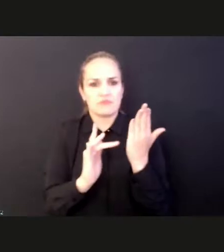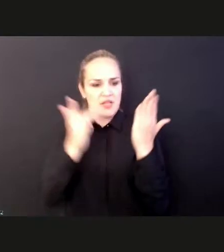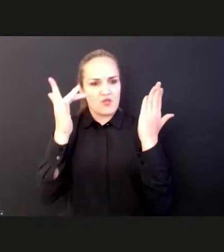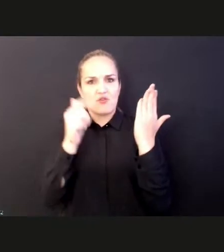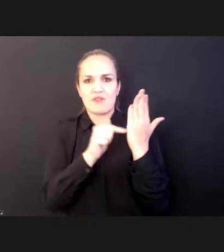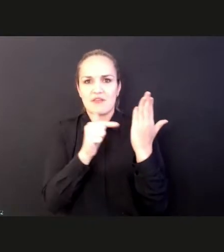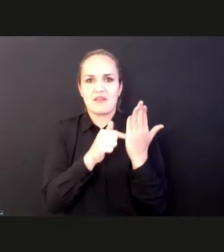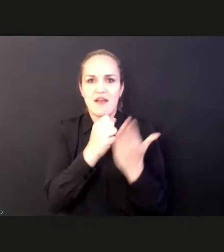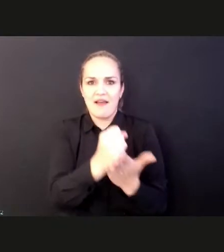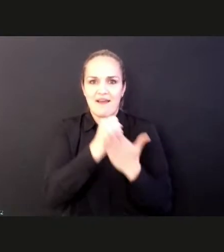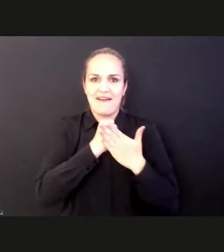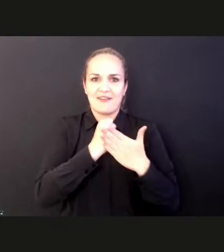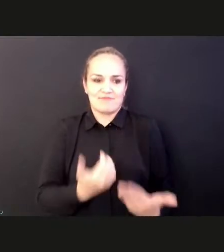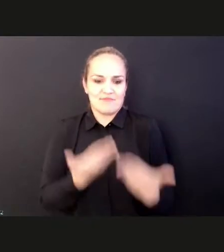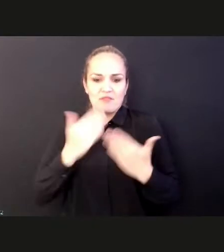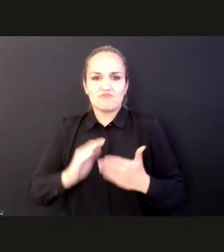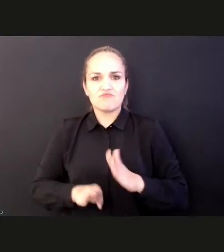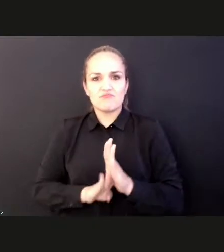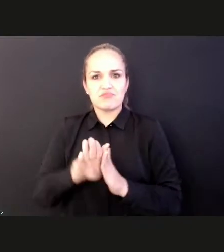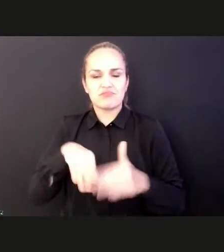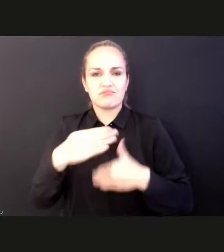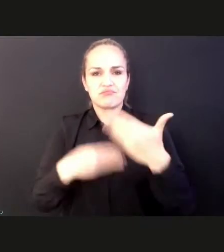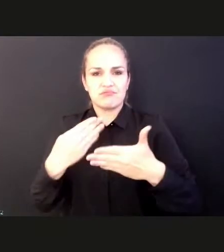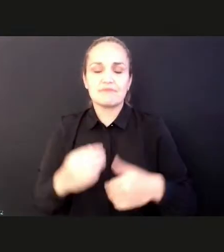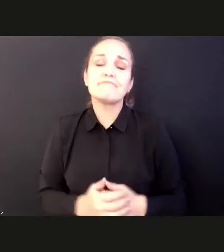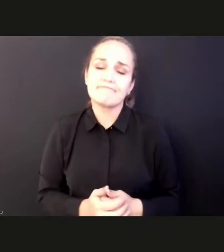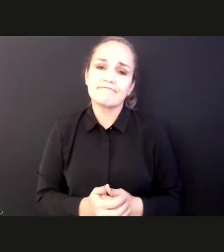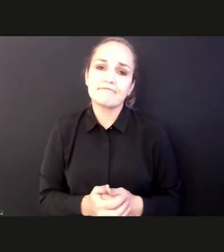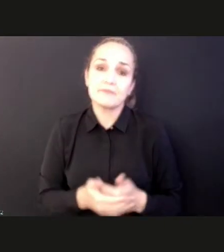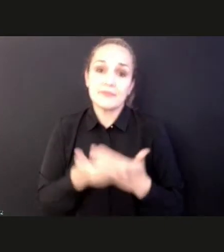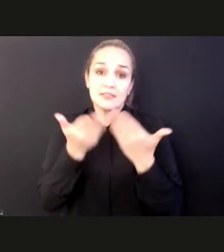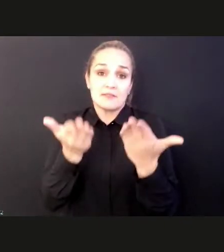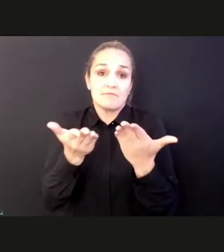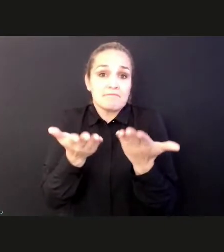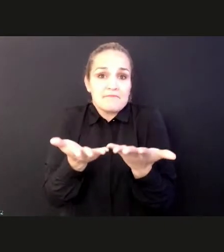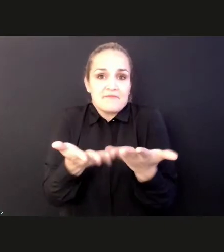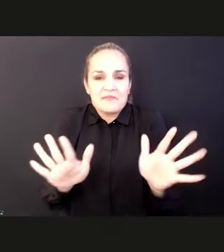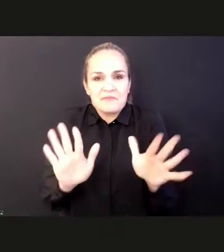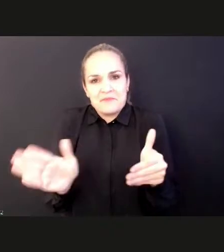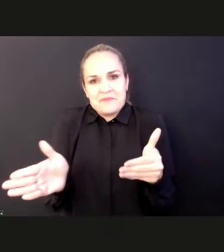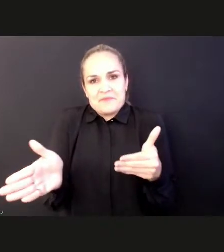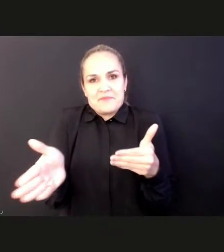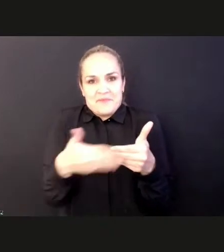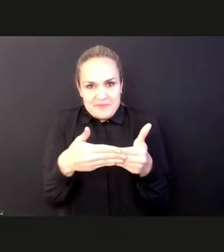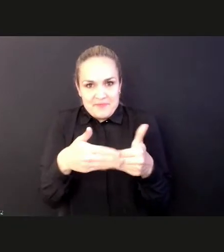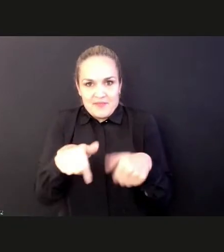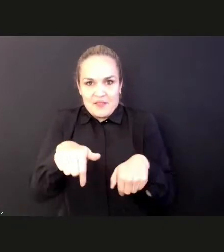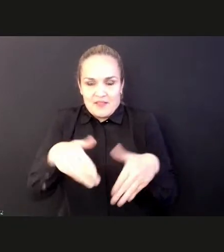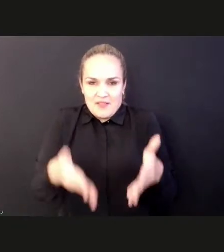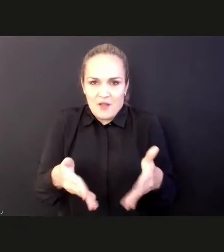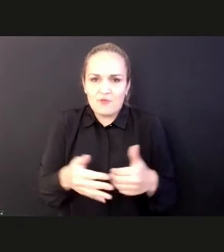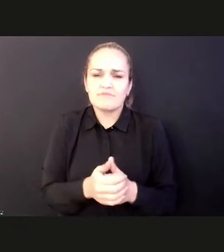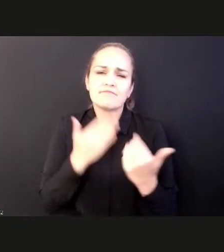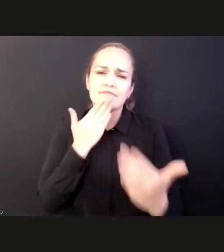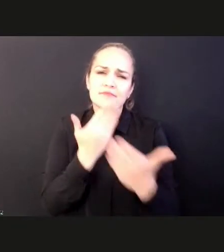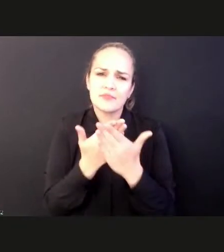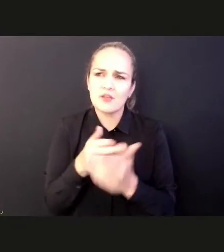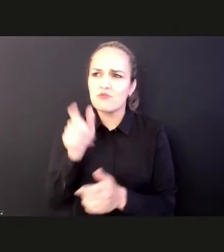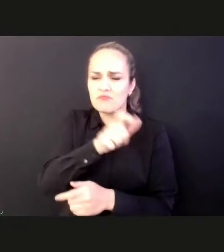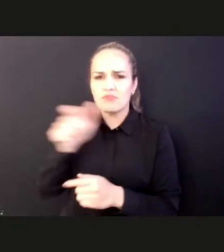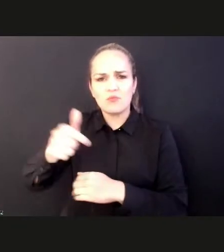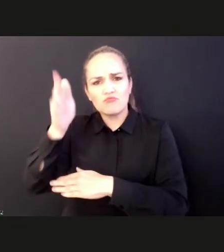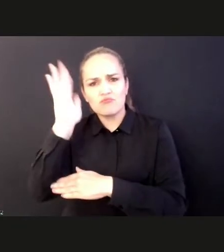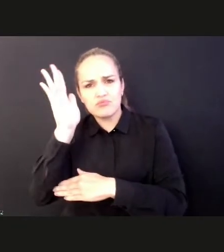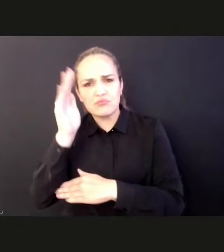panelists for having accepted their participation in today's session, and also the attendees, the participants, for listening